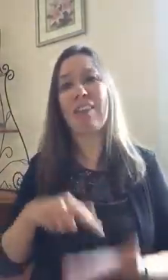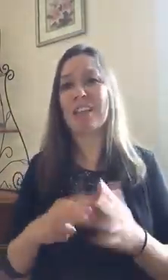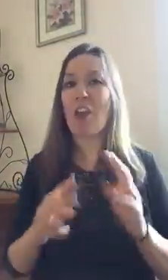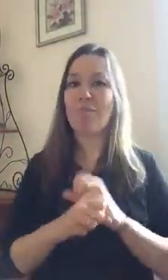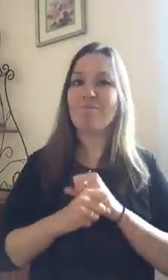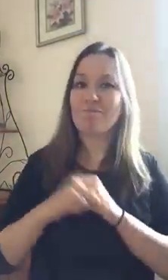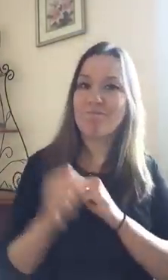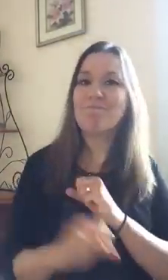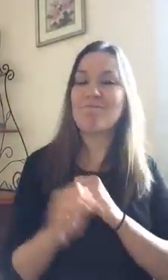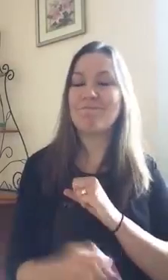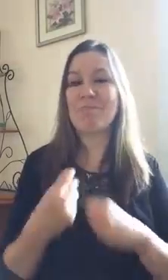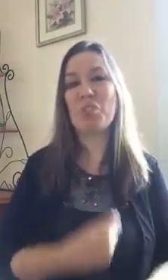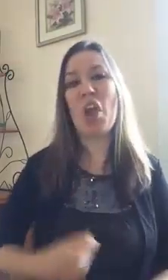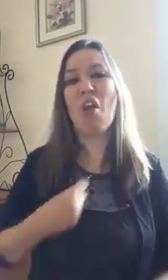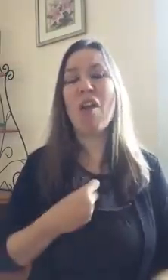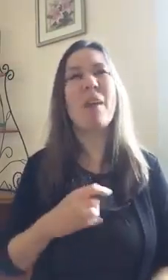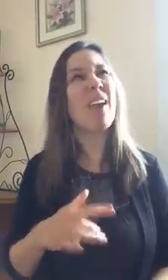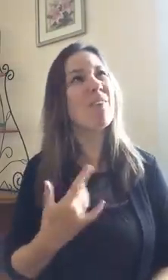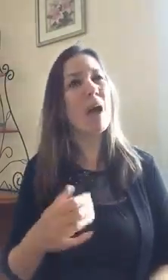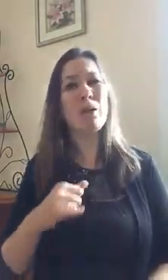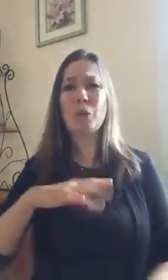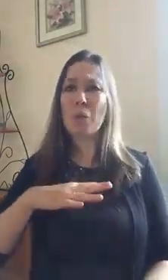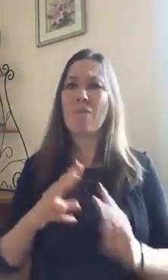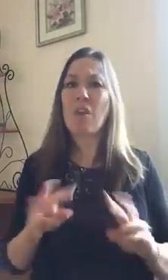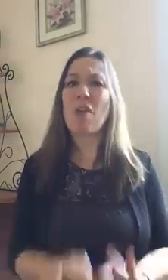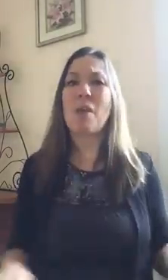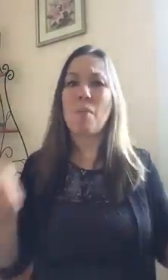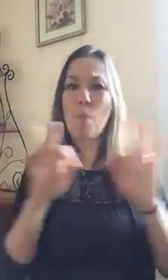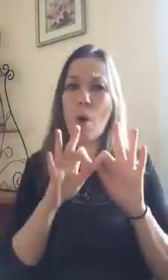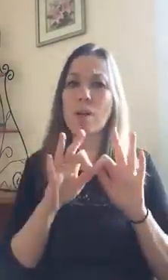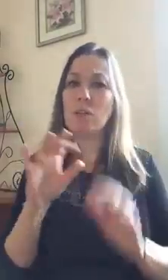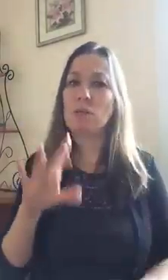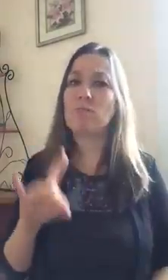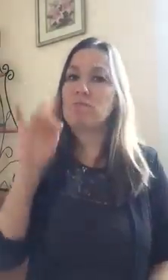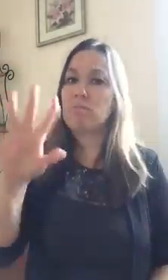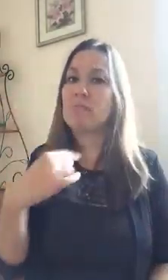but I felt it was really important to get out a lot of that information. So if you have any